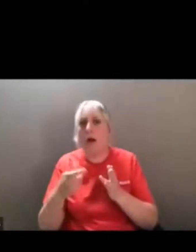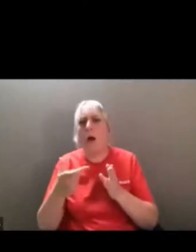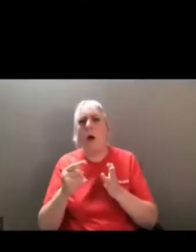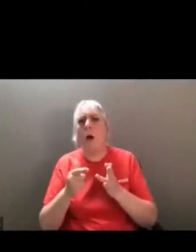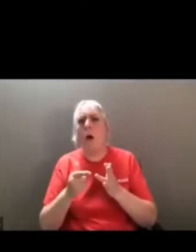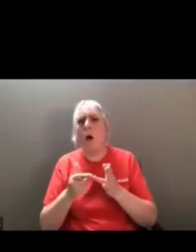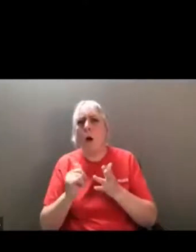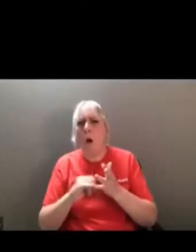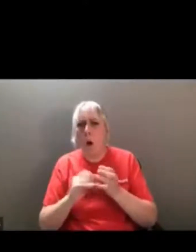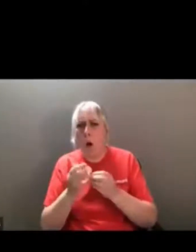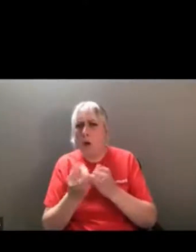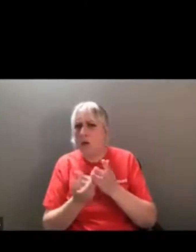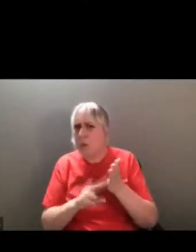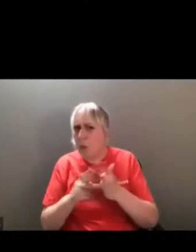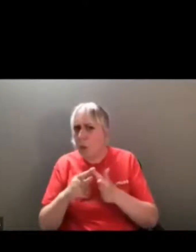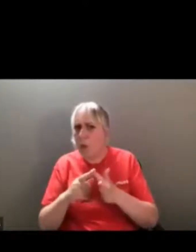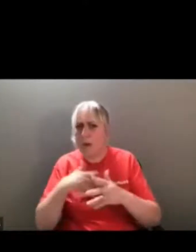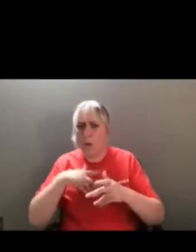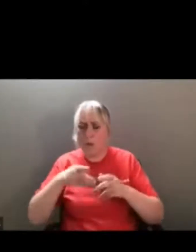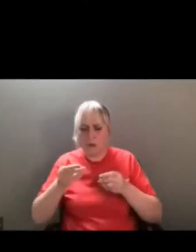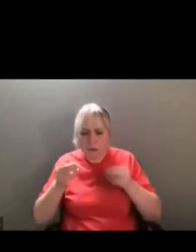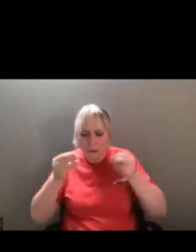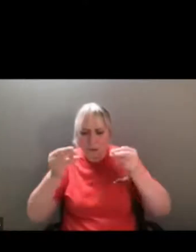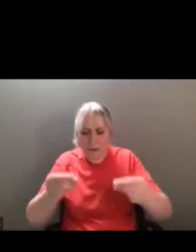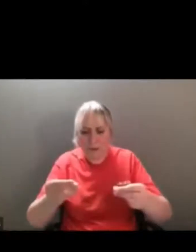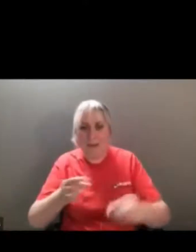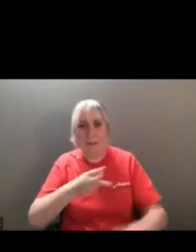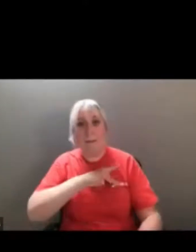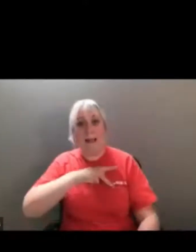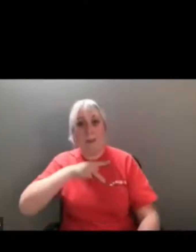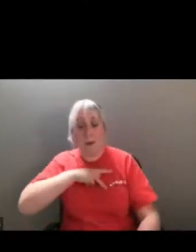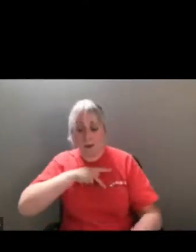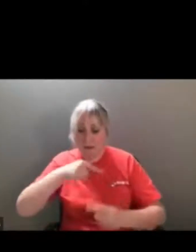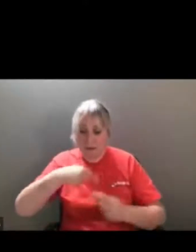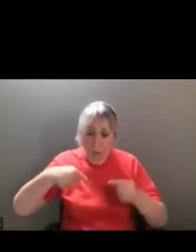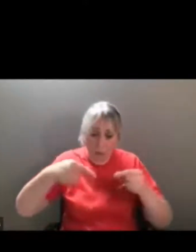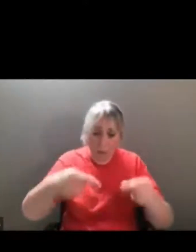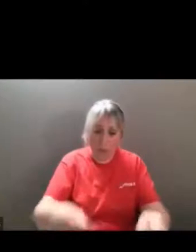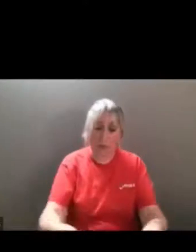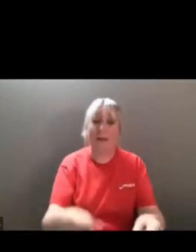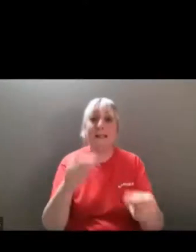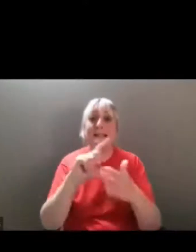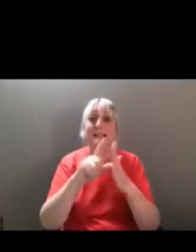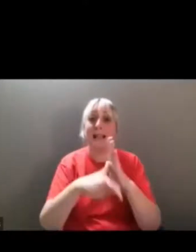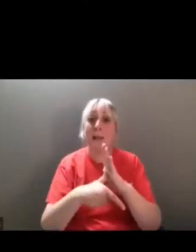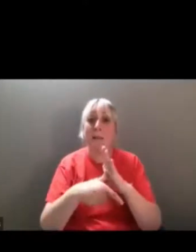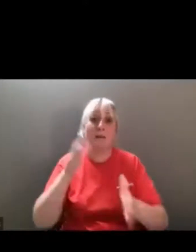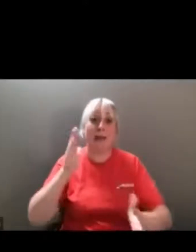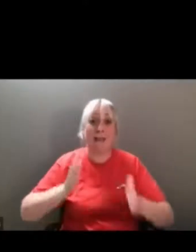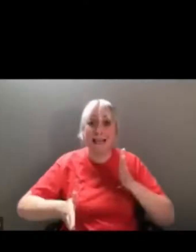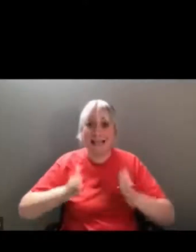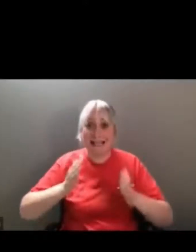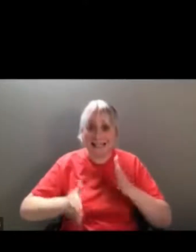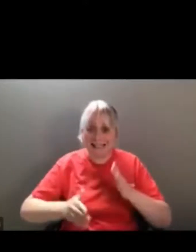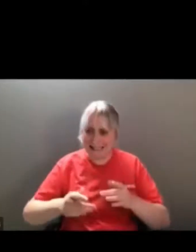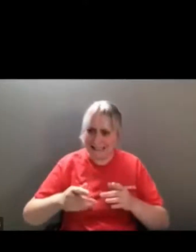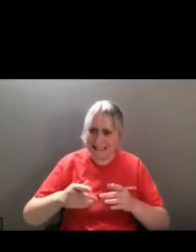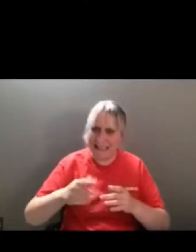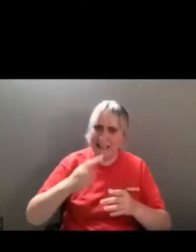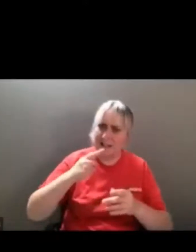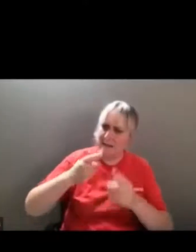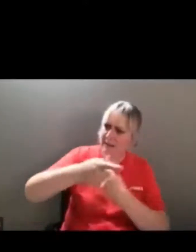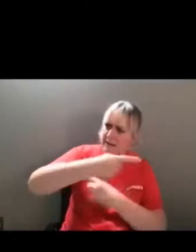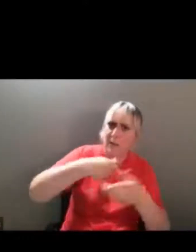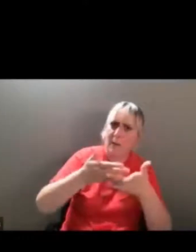they attempted to hand out medals to the disabled athletes. To coincide with the Paralympics, DPAC and